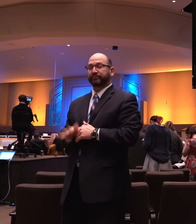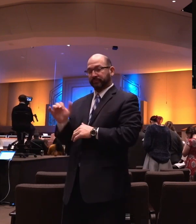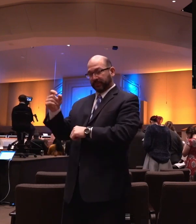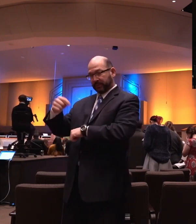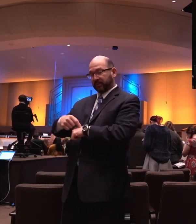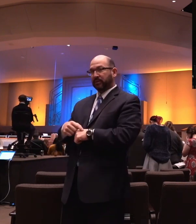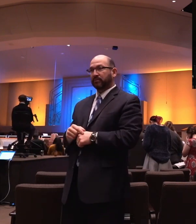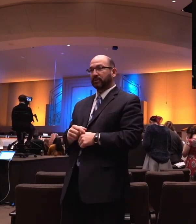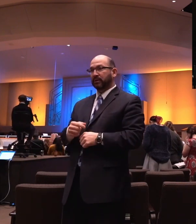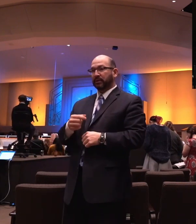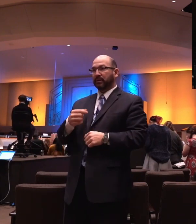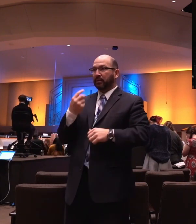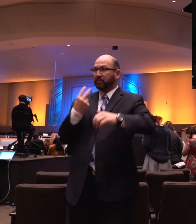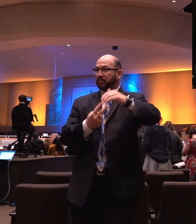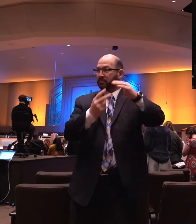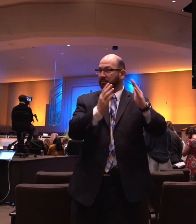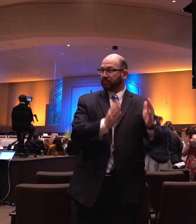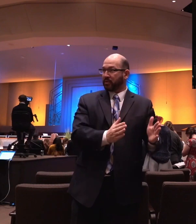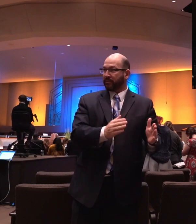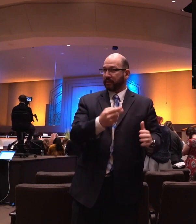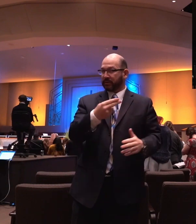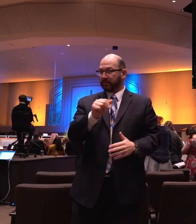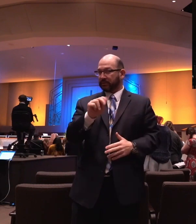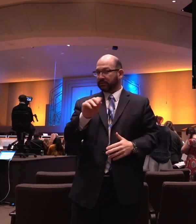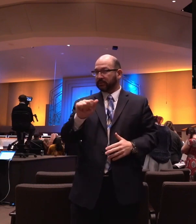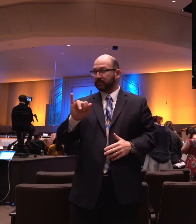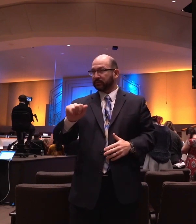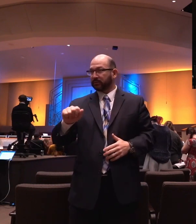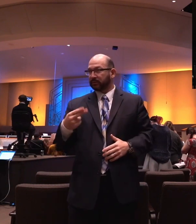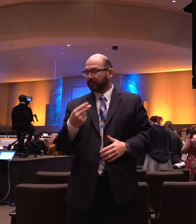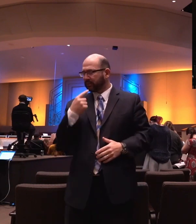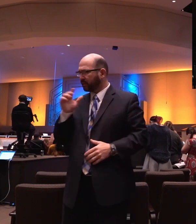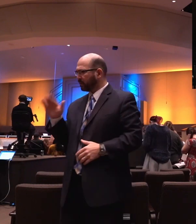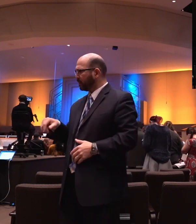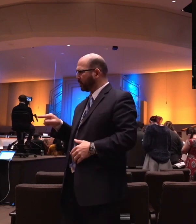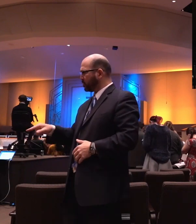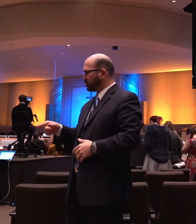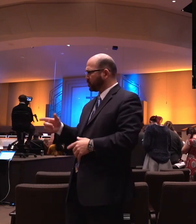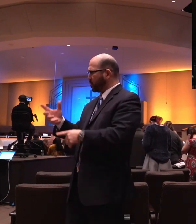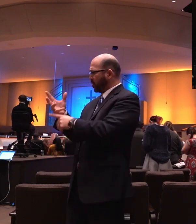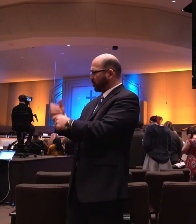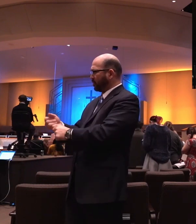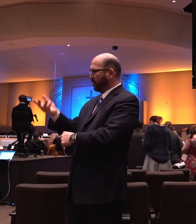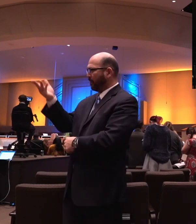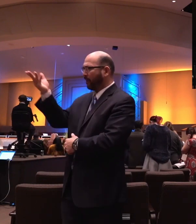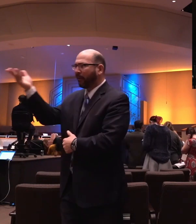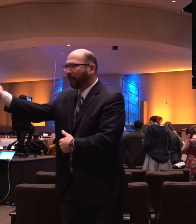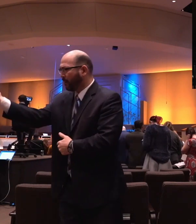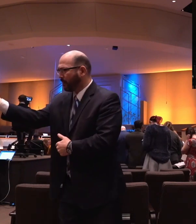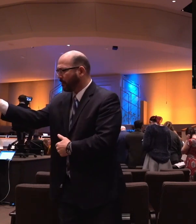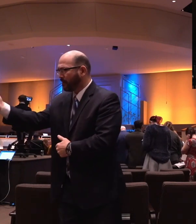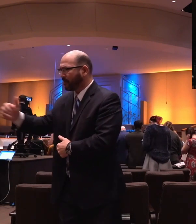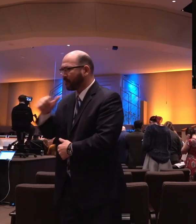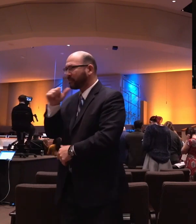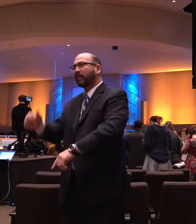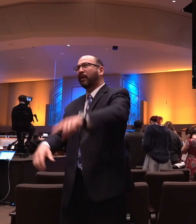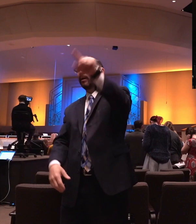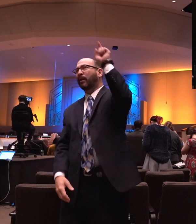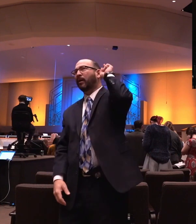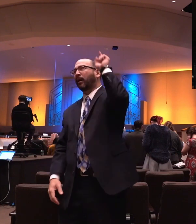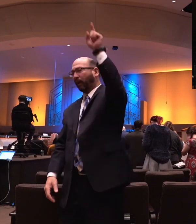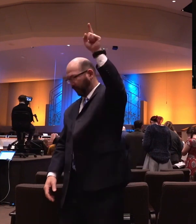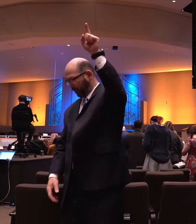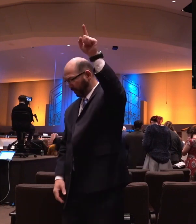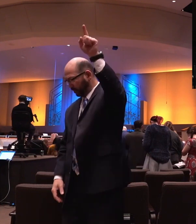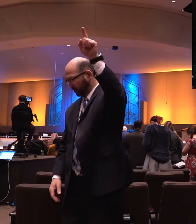time Hanani the seer came to Asa, king of Judah, and said unto him, because thou hast relied on the king of Syria and not relied